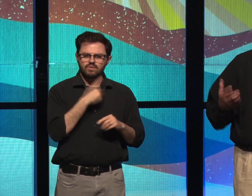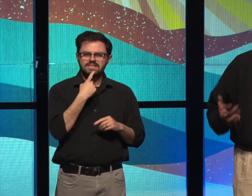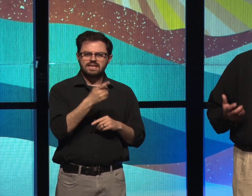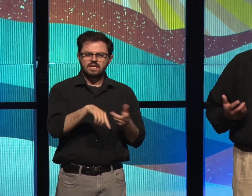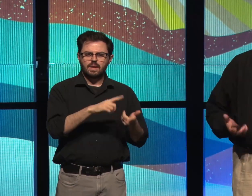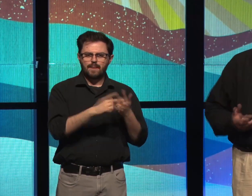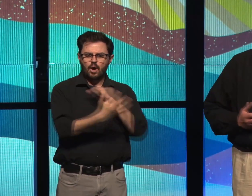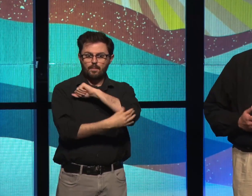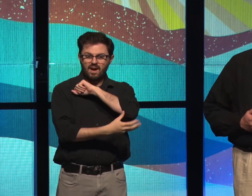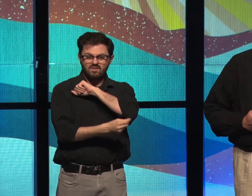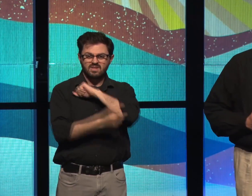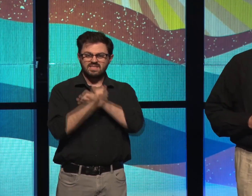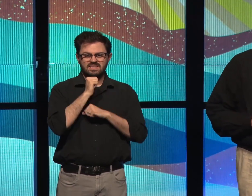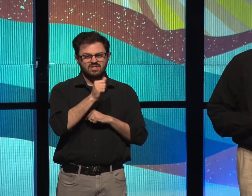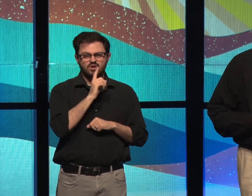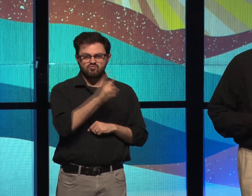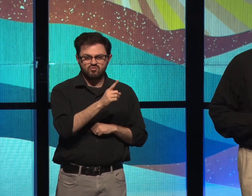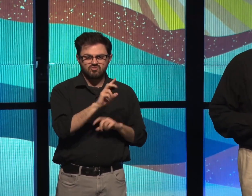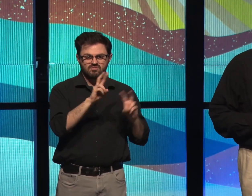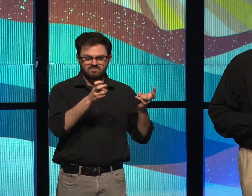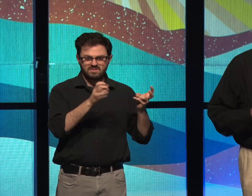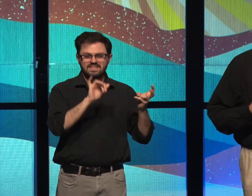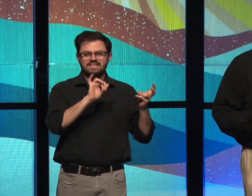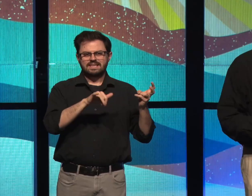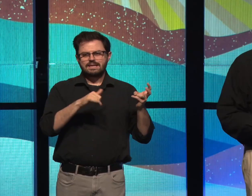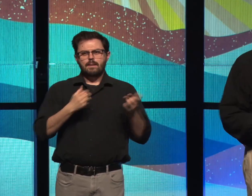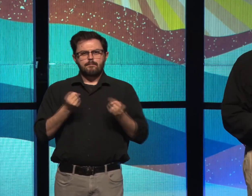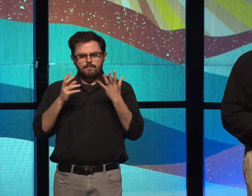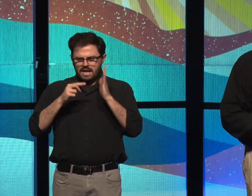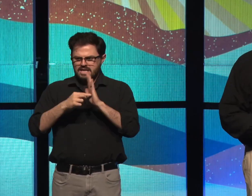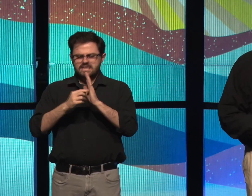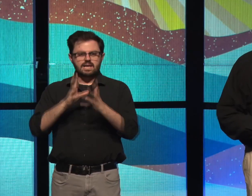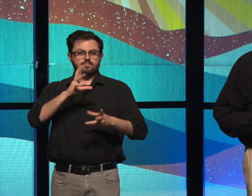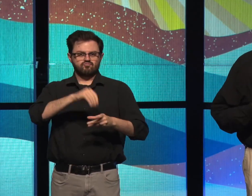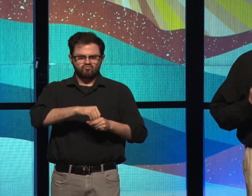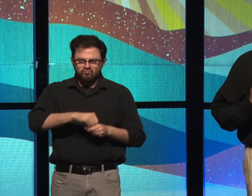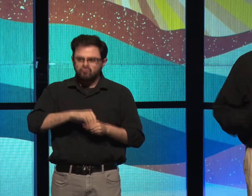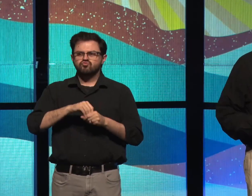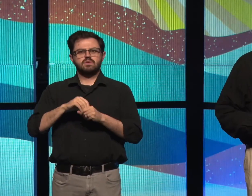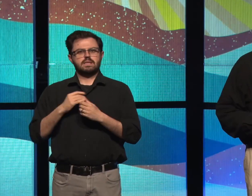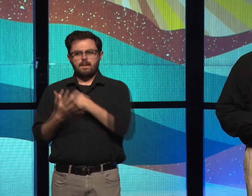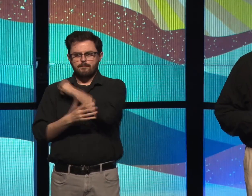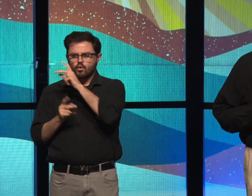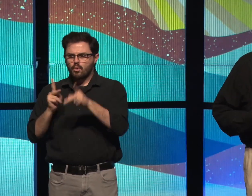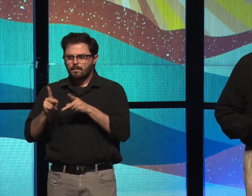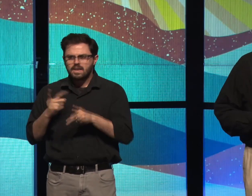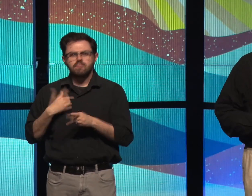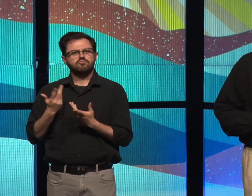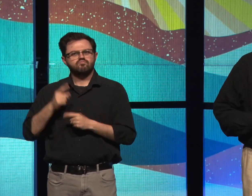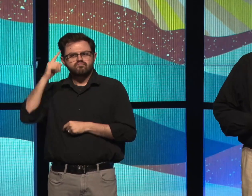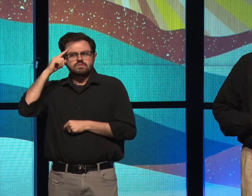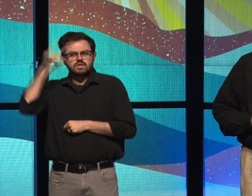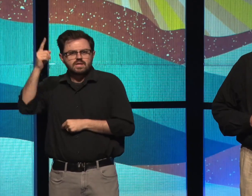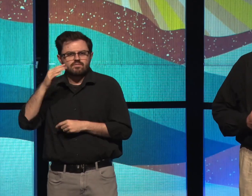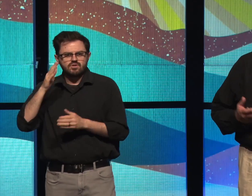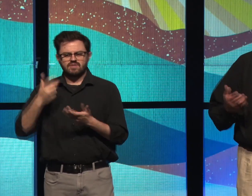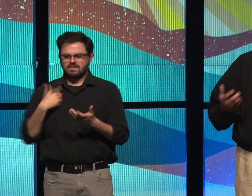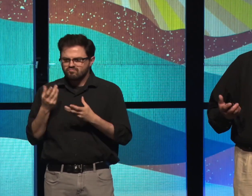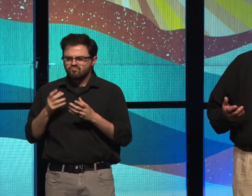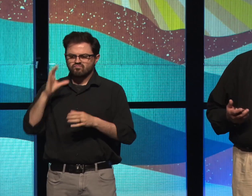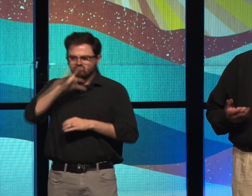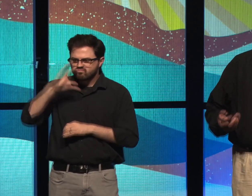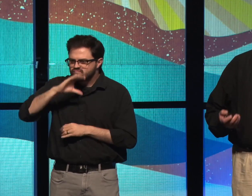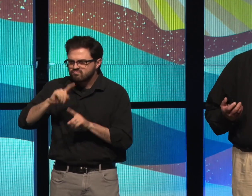the ingenuity of those in poverty looking for solutions. See, poverty is the unacceptable